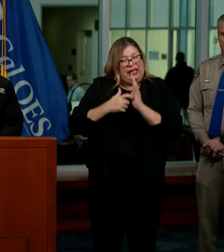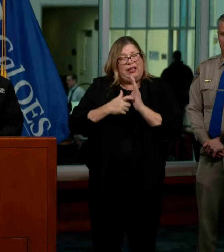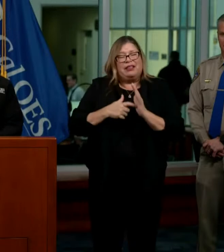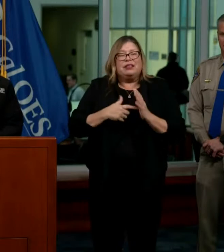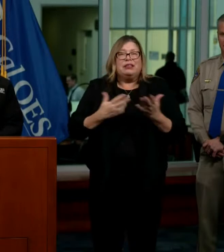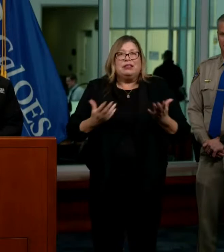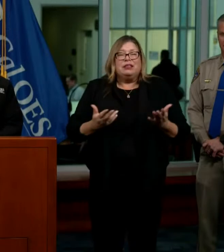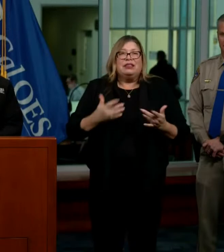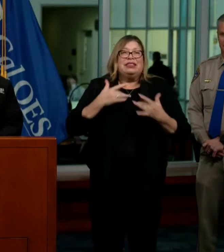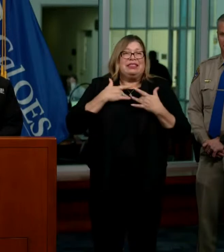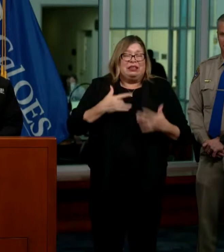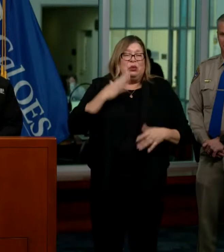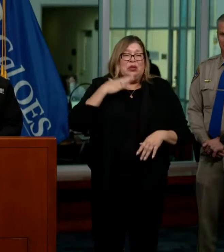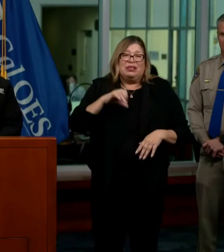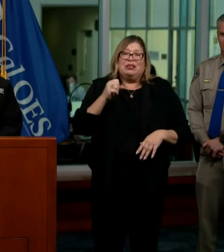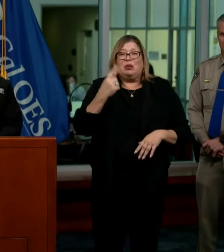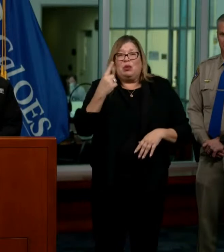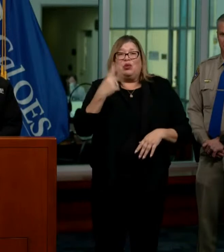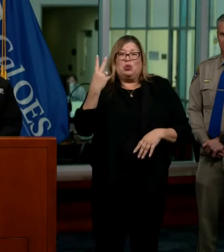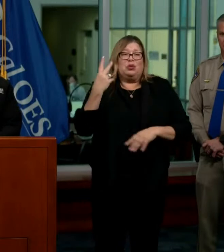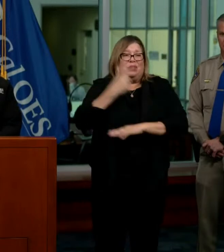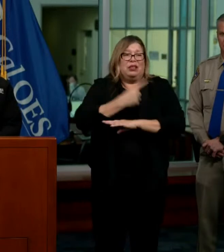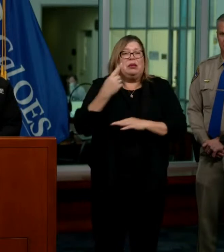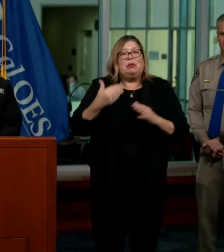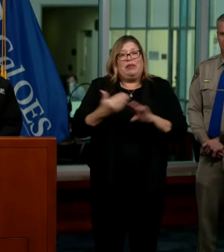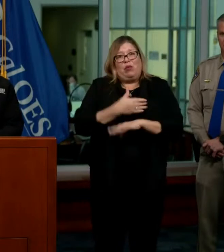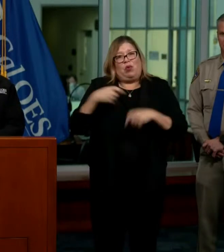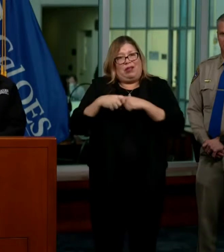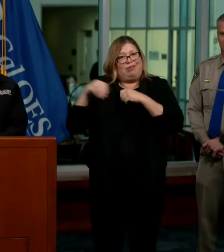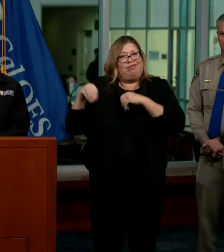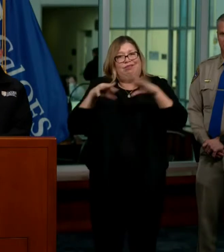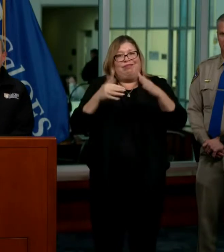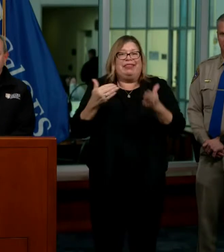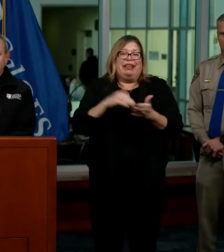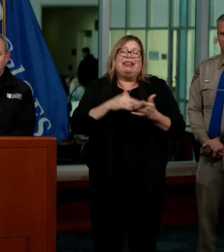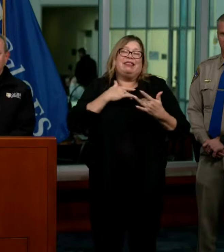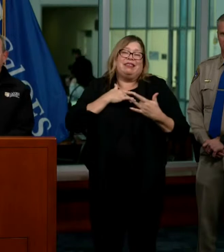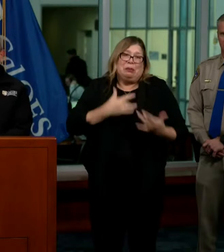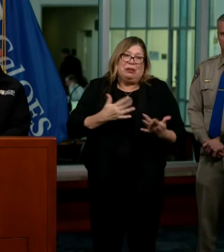area, probably, you know, a day or two before it's all gets fully restored.